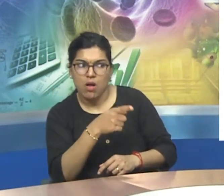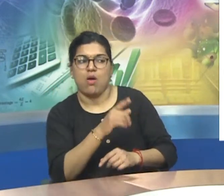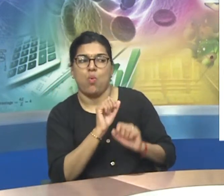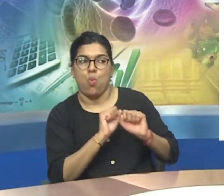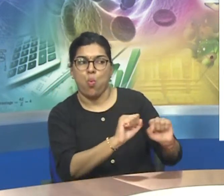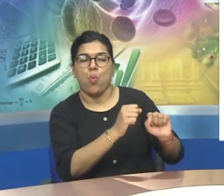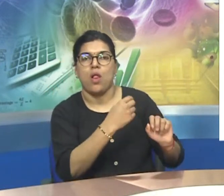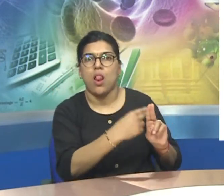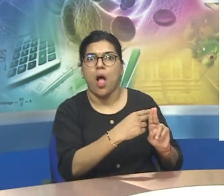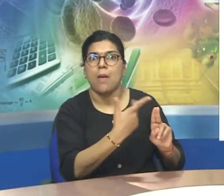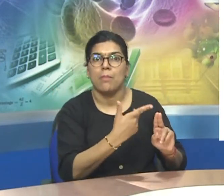try to